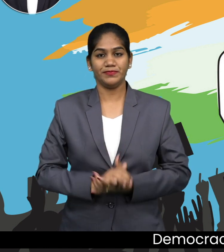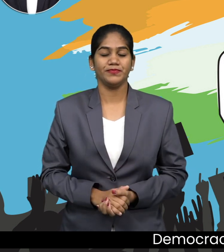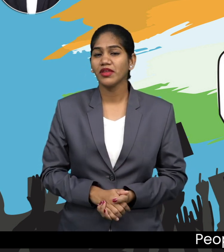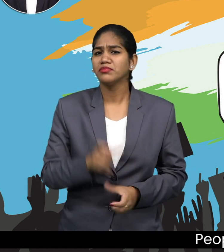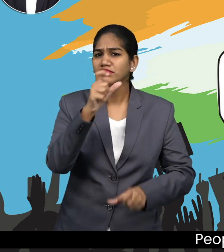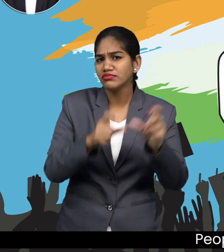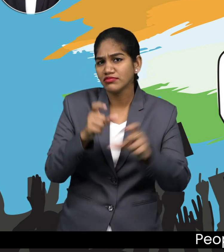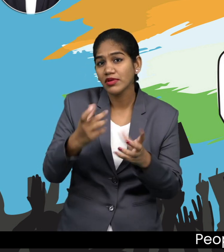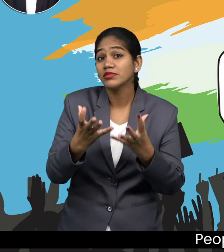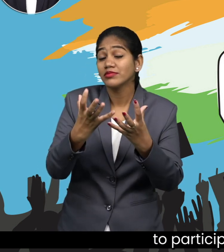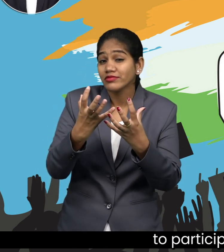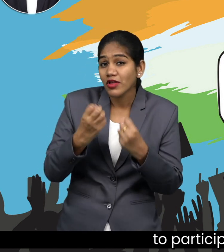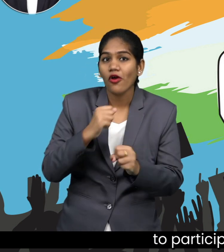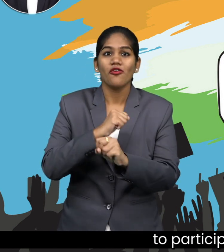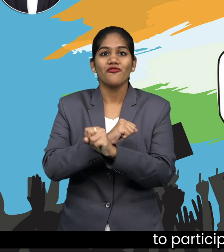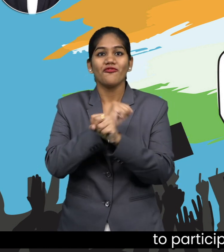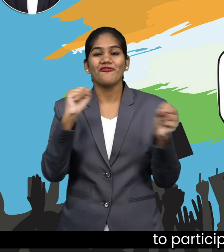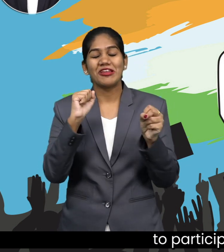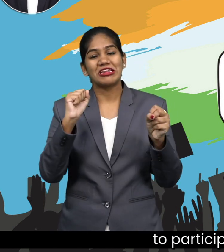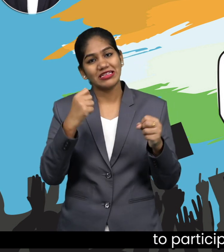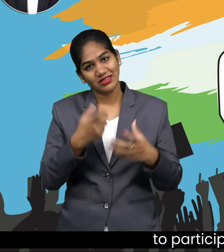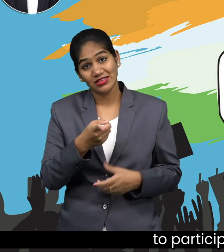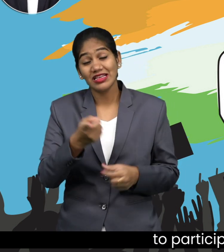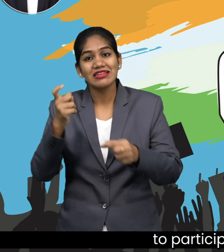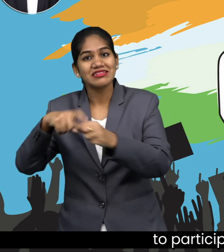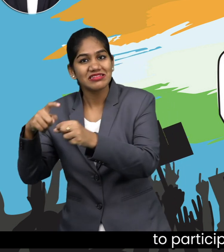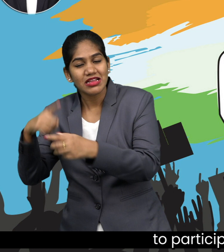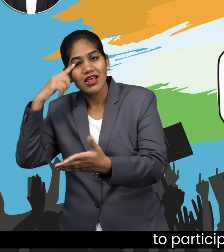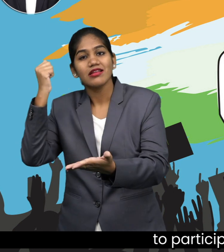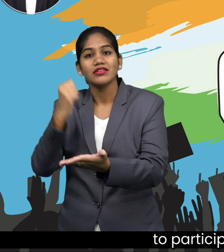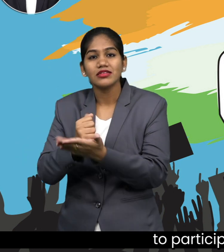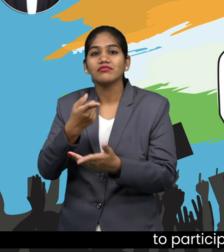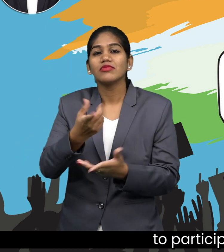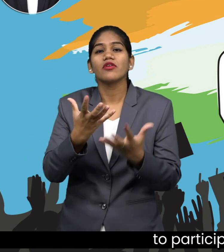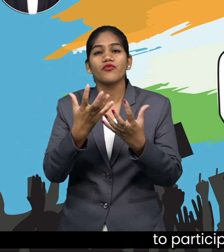People need freedom to participate in decision making.